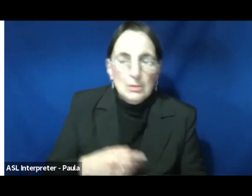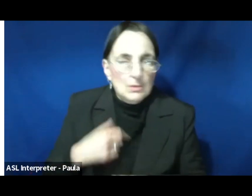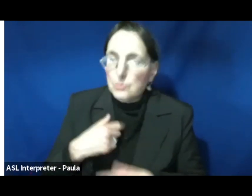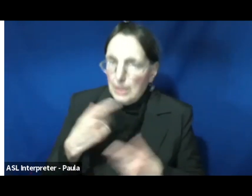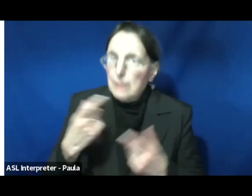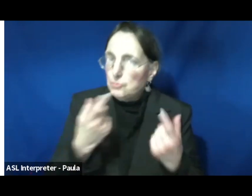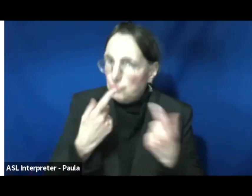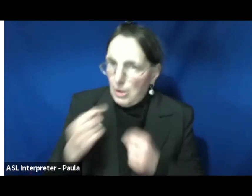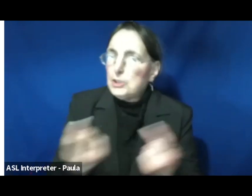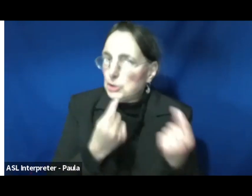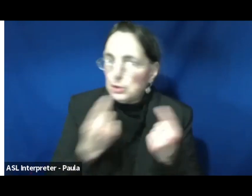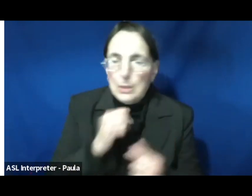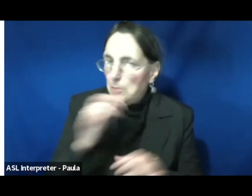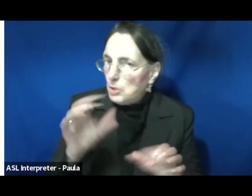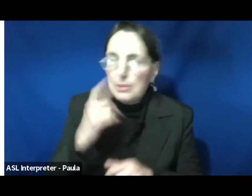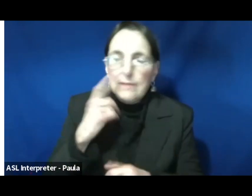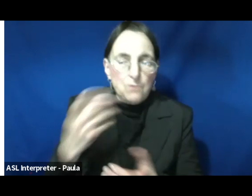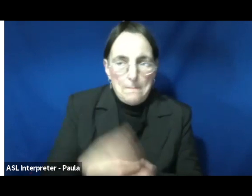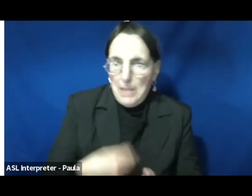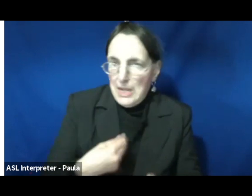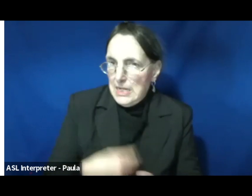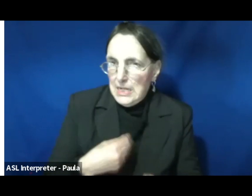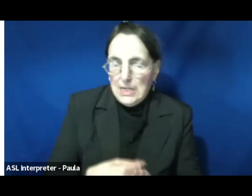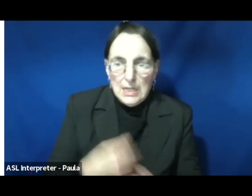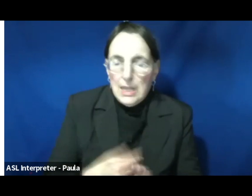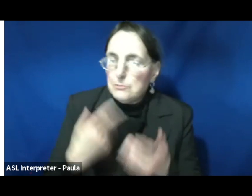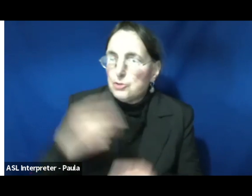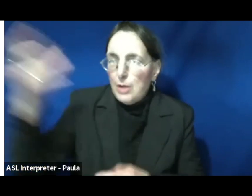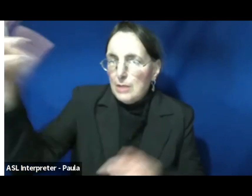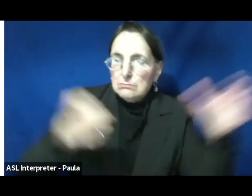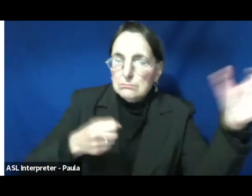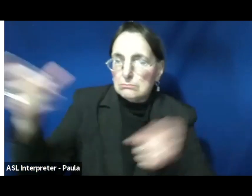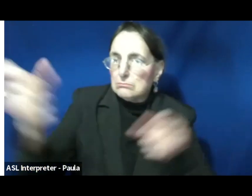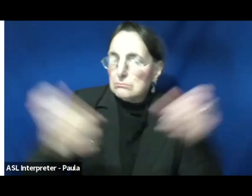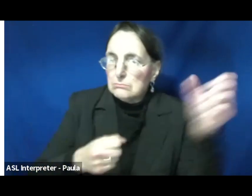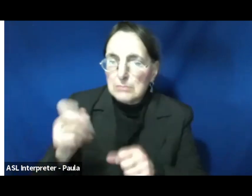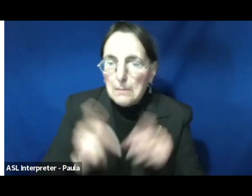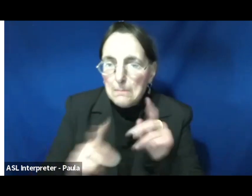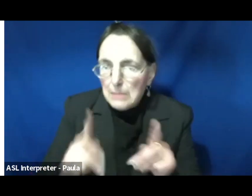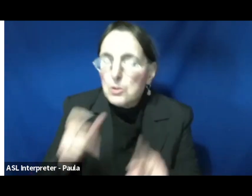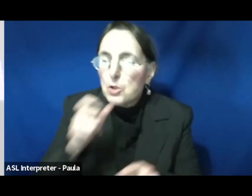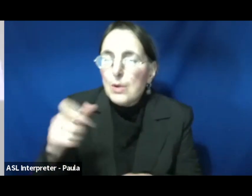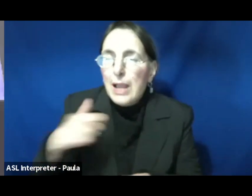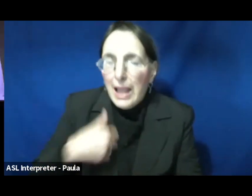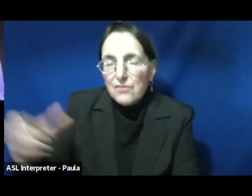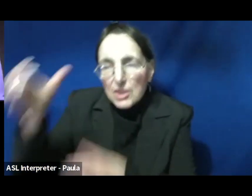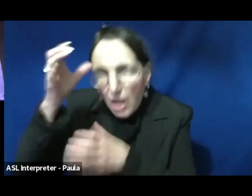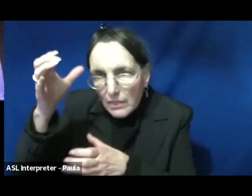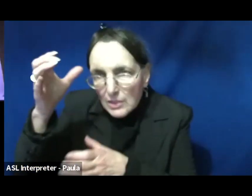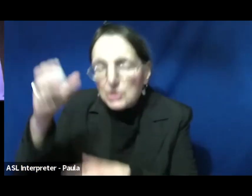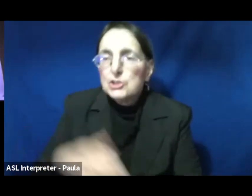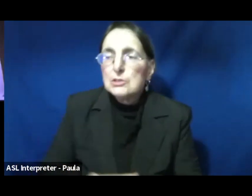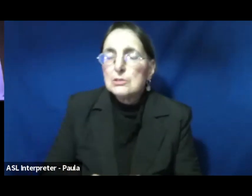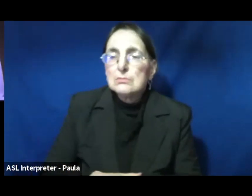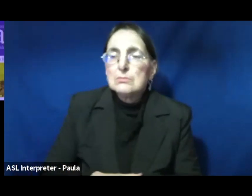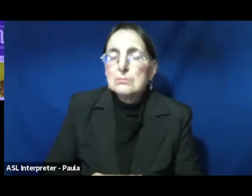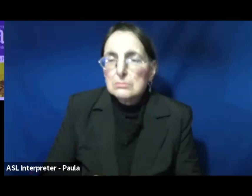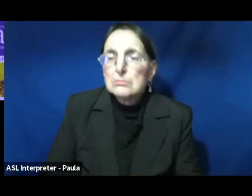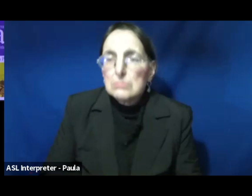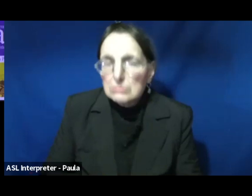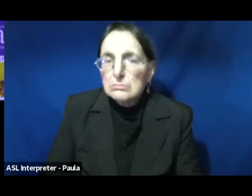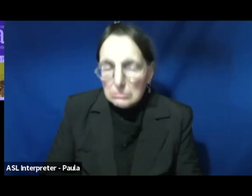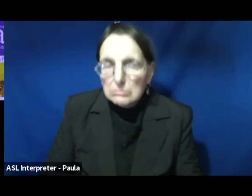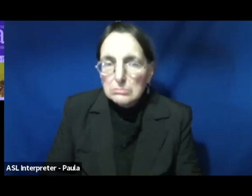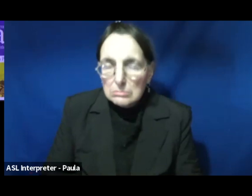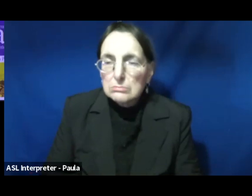money. Just try to get folks to uplift their knowledge, challenge them where we could challenge them, and scale up what they're doing.